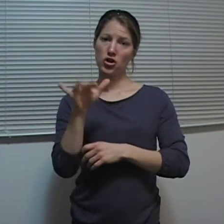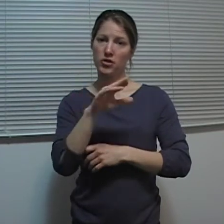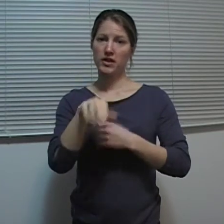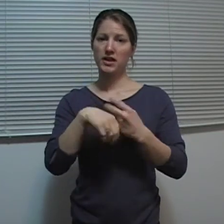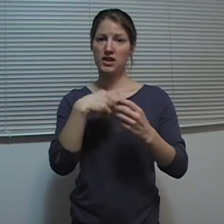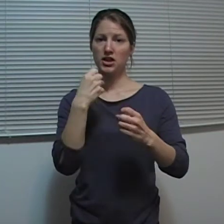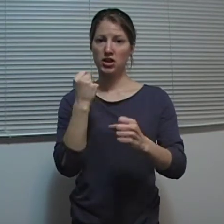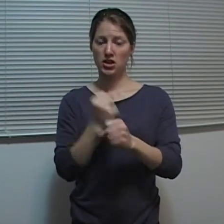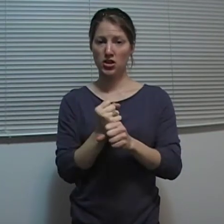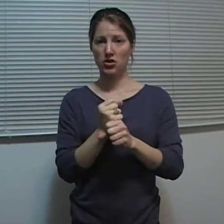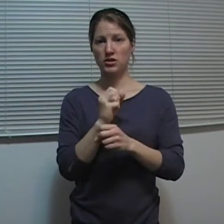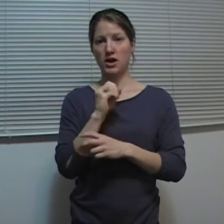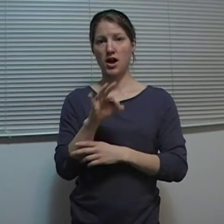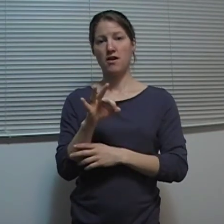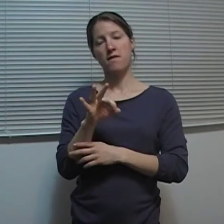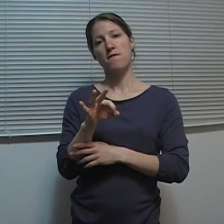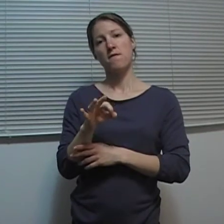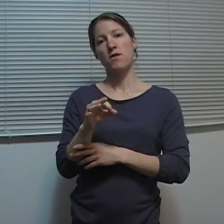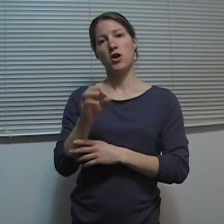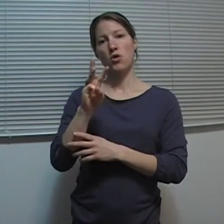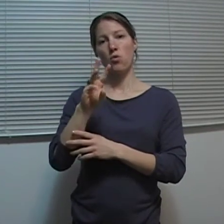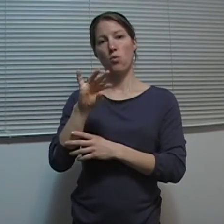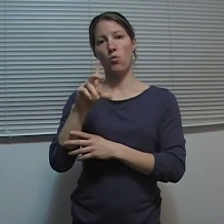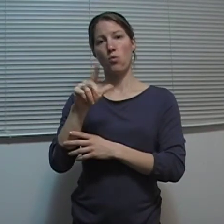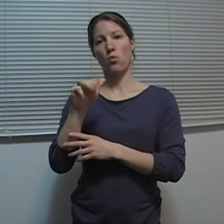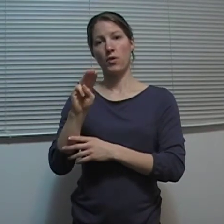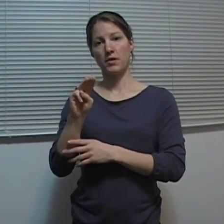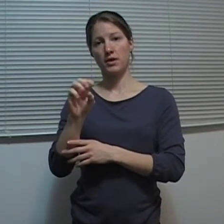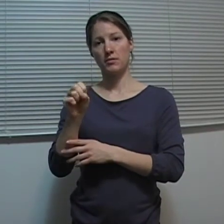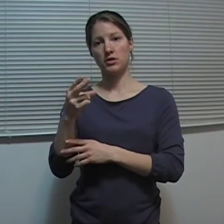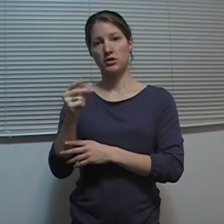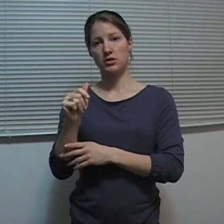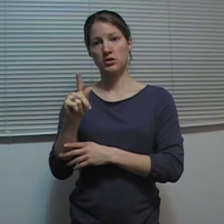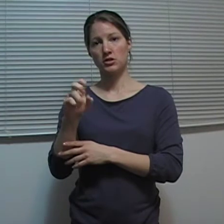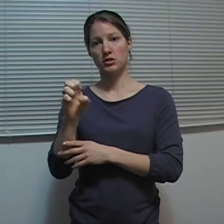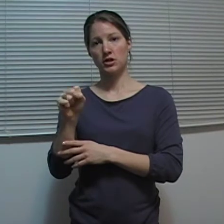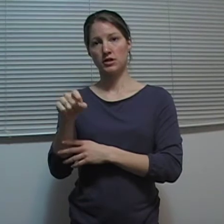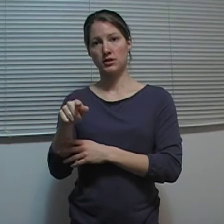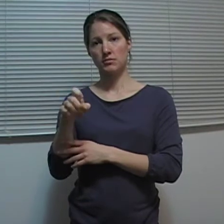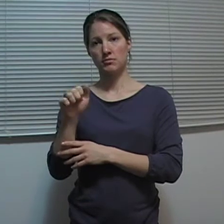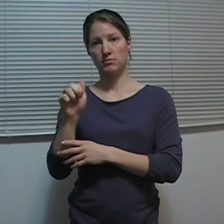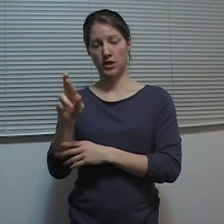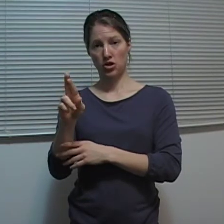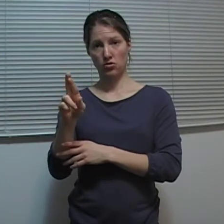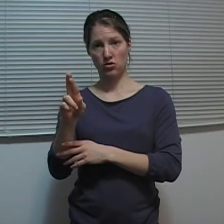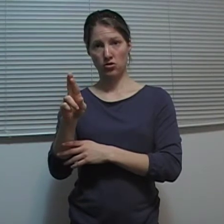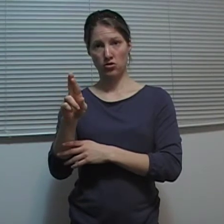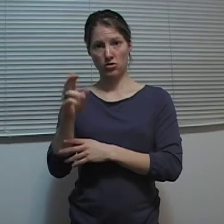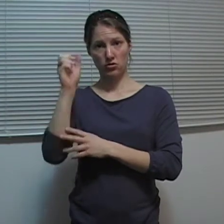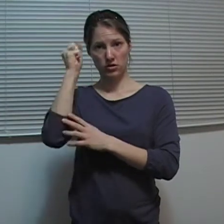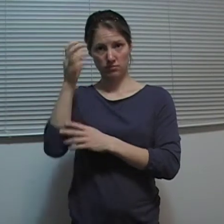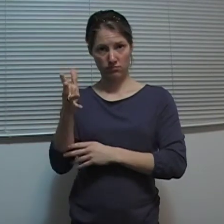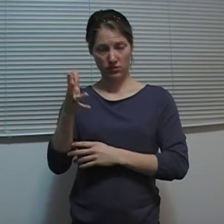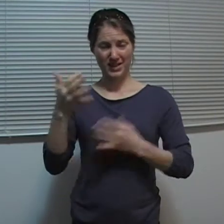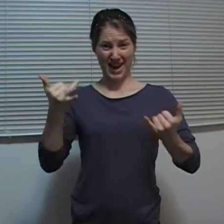information that I'm going to give you is in your textbook. You have two textbooks for this course, and the first one is Shakespeare of